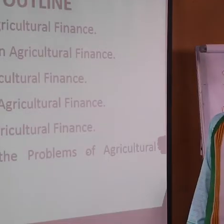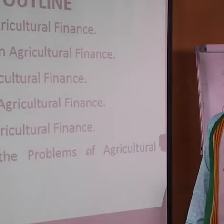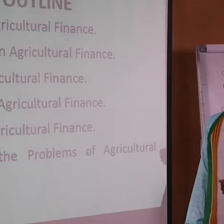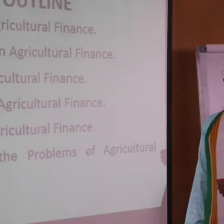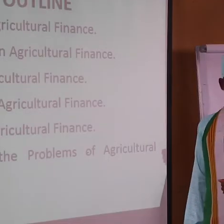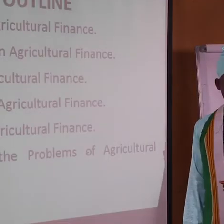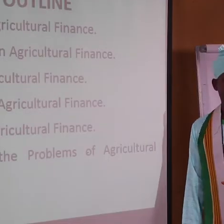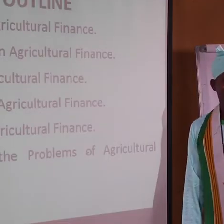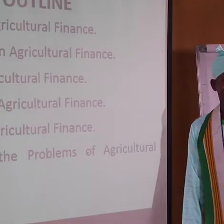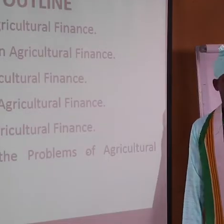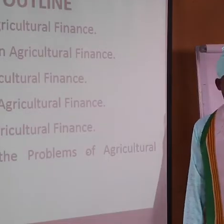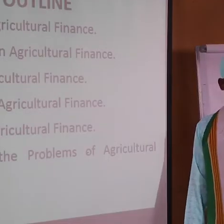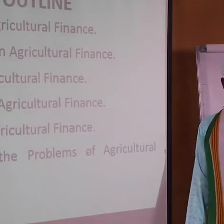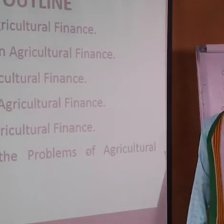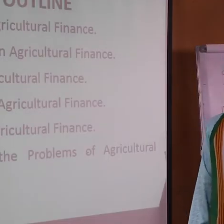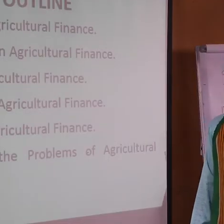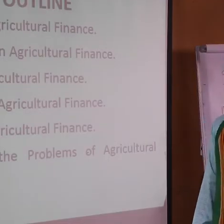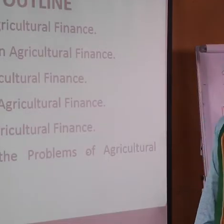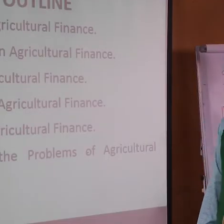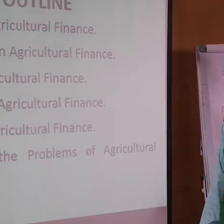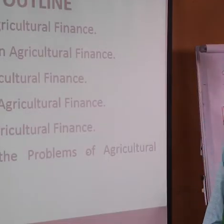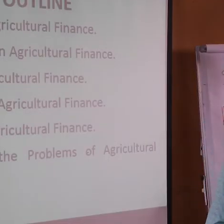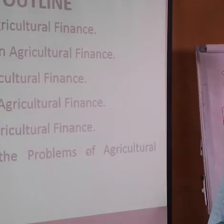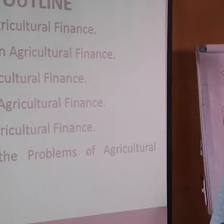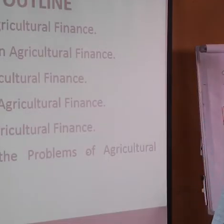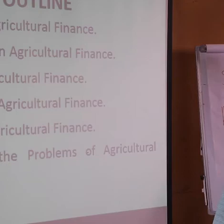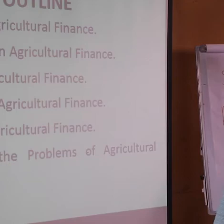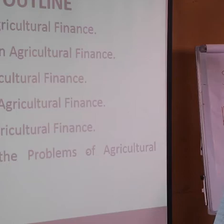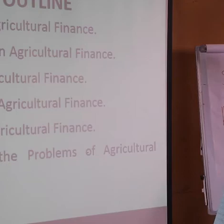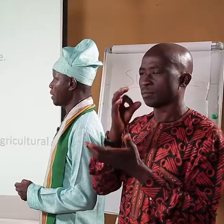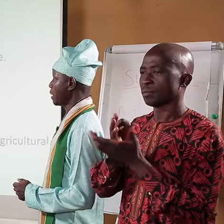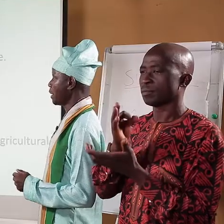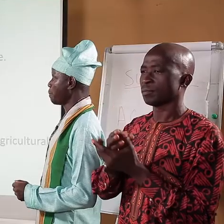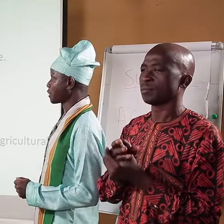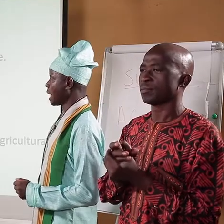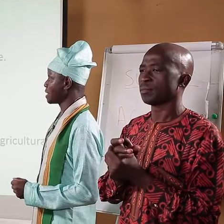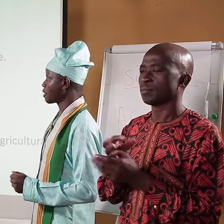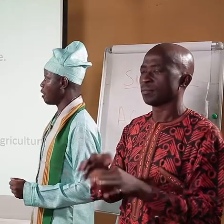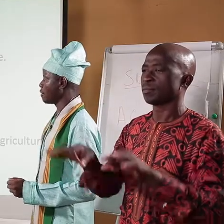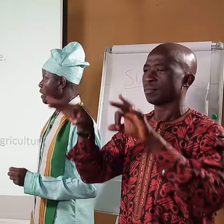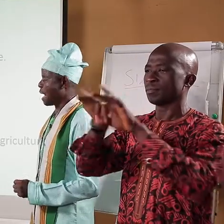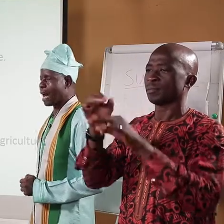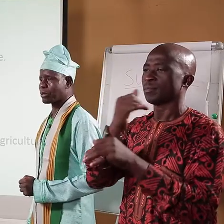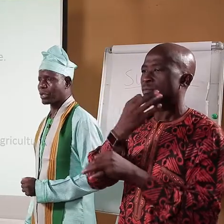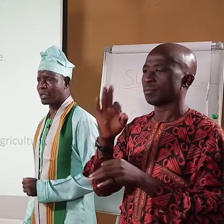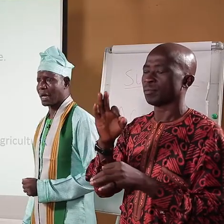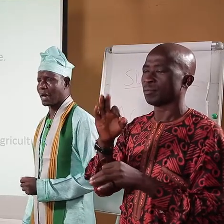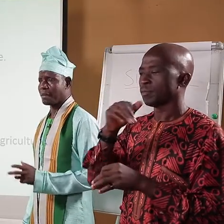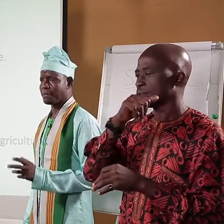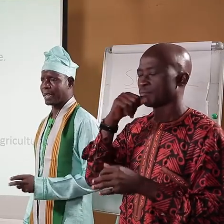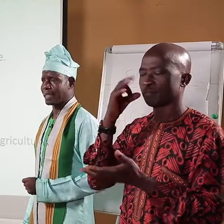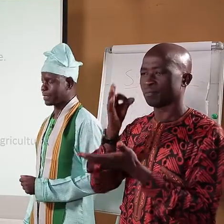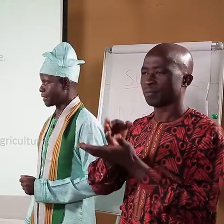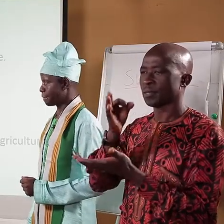sources of agricultural finance. Number 4, importance of